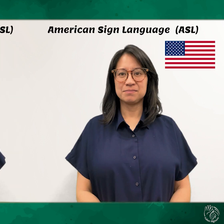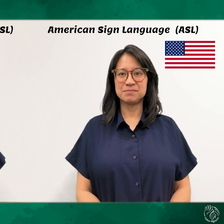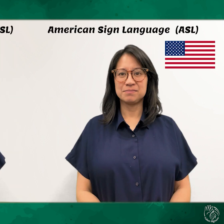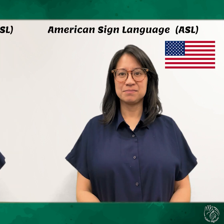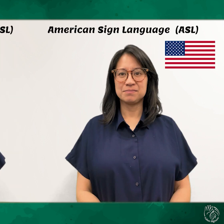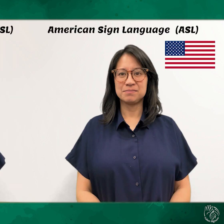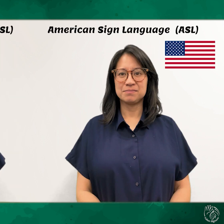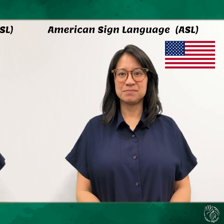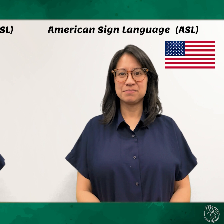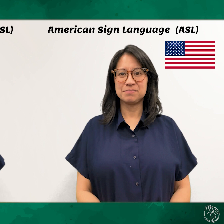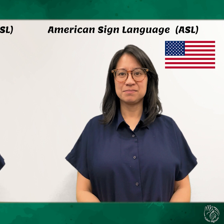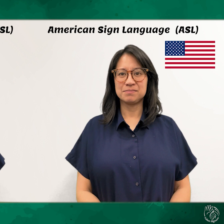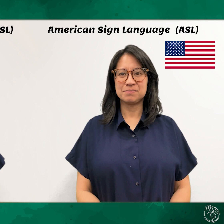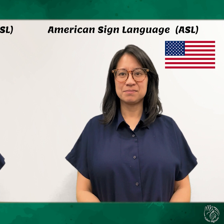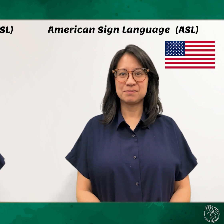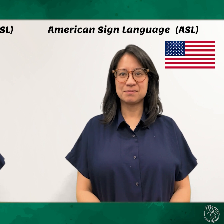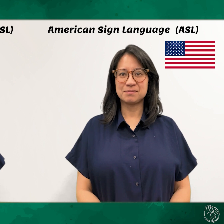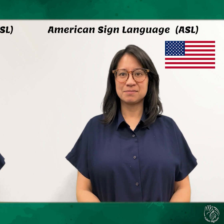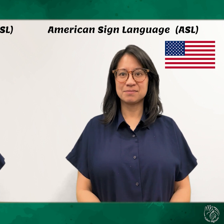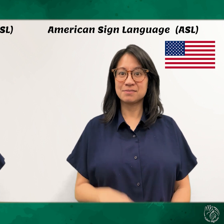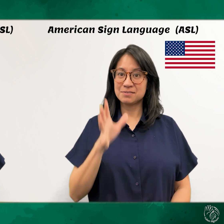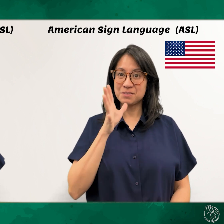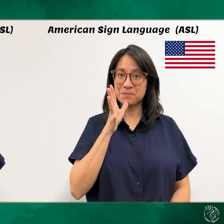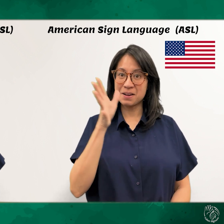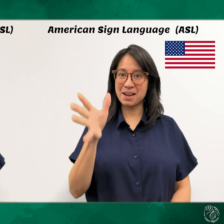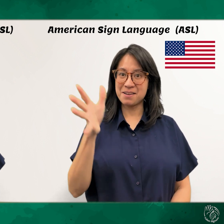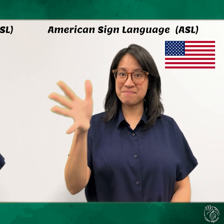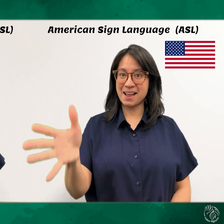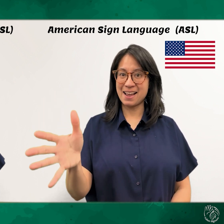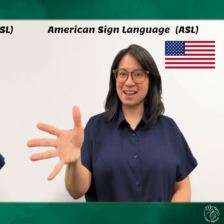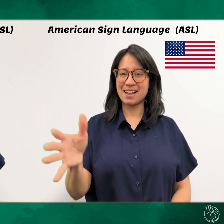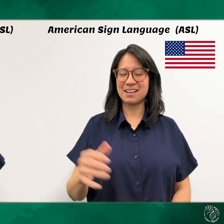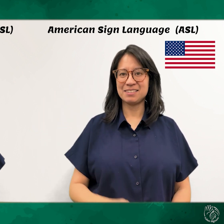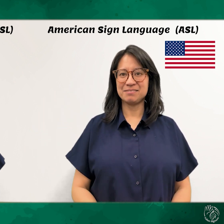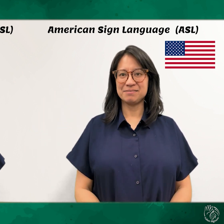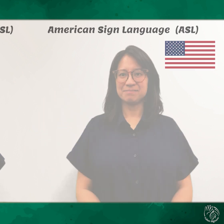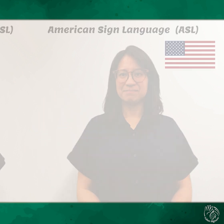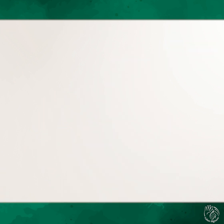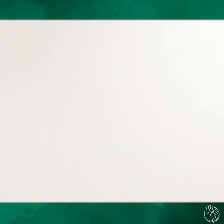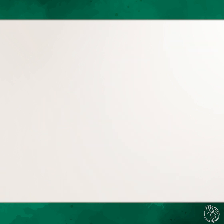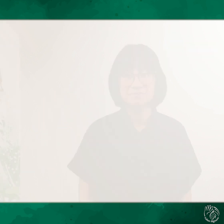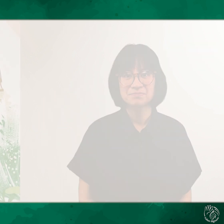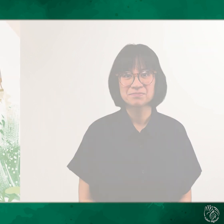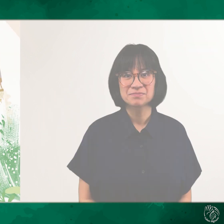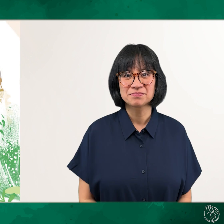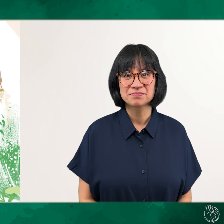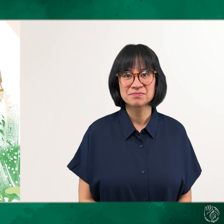Lola in Filipino Sign Language, Lola in American Sign Language.